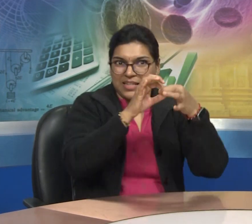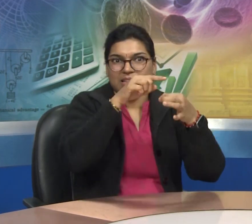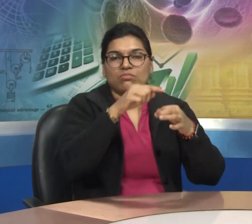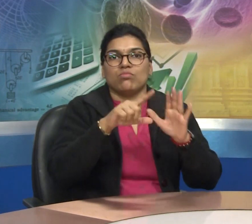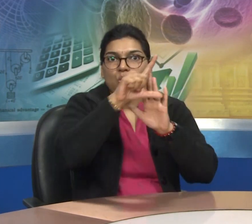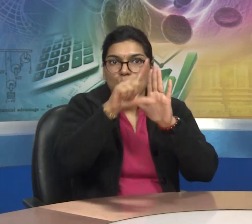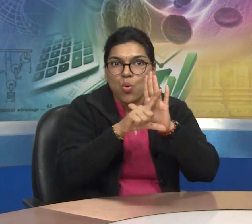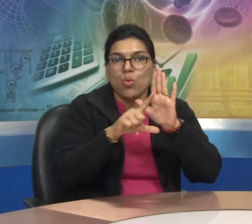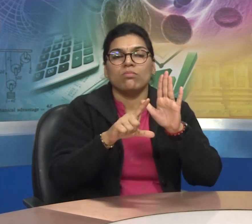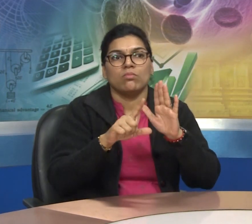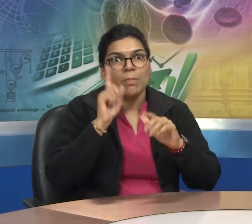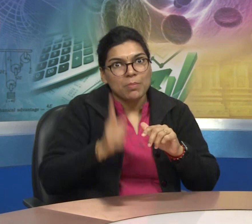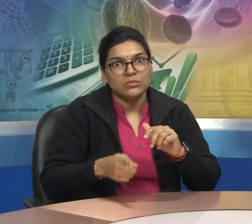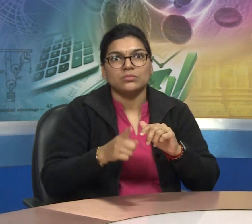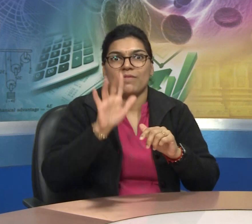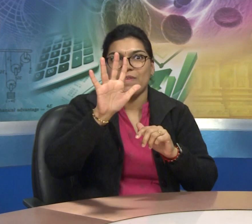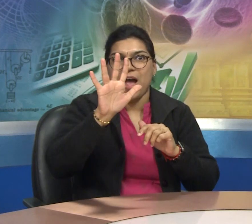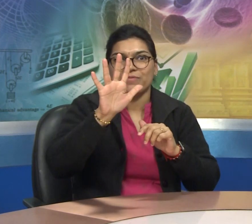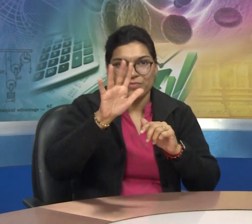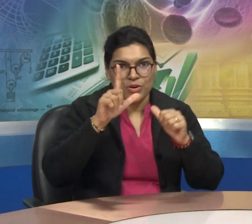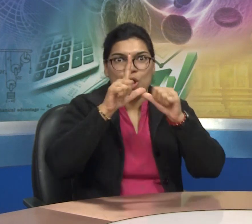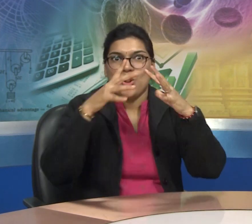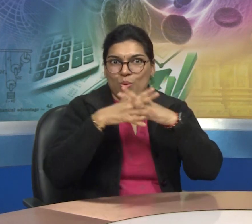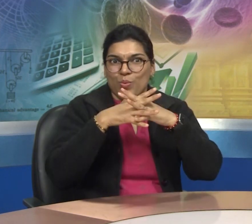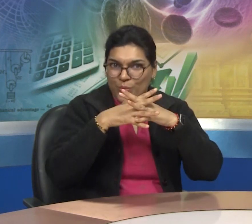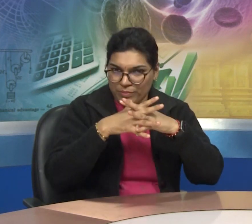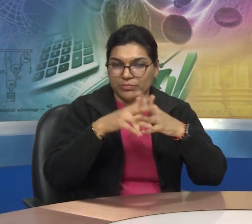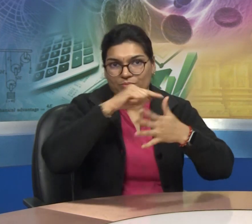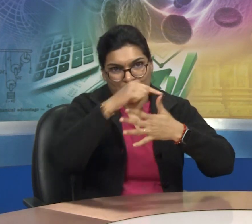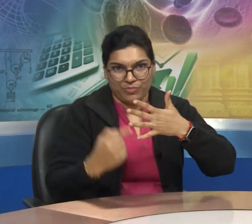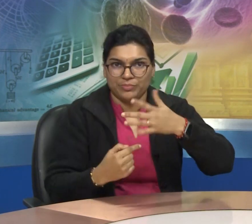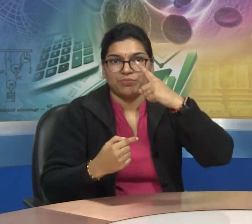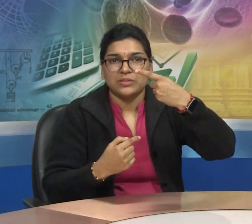So this is the summary of all the 5 laws which we just